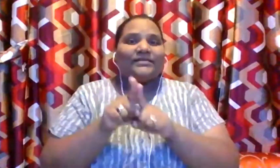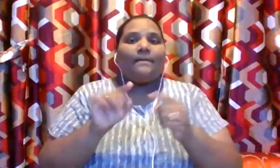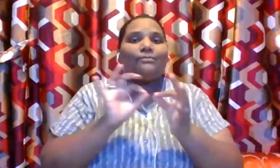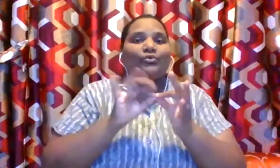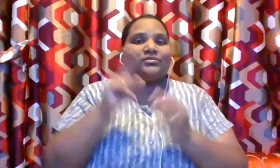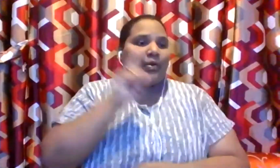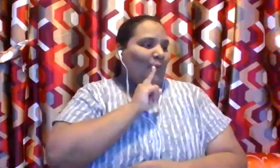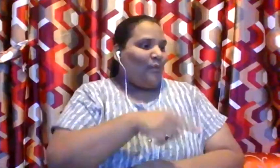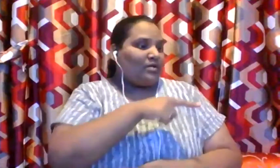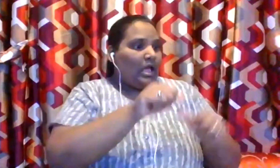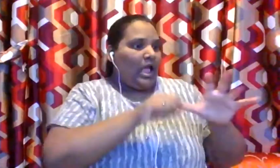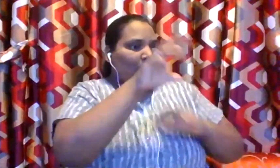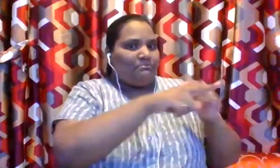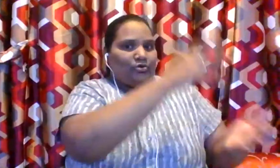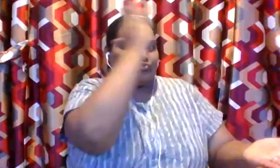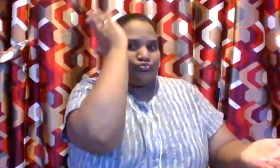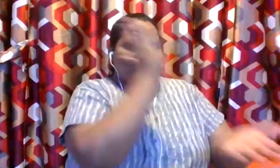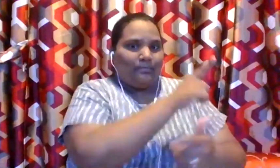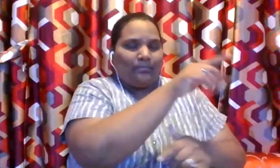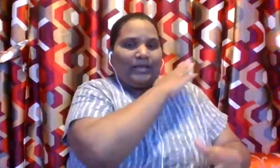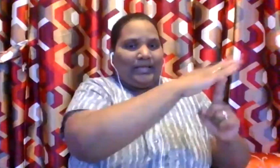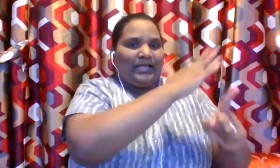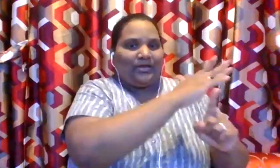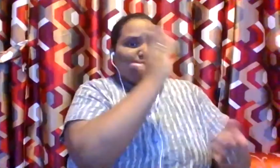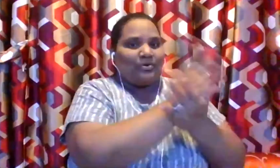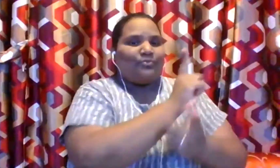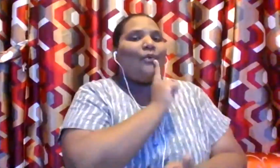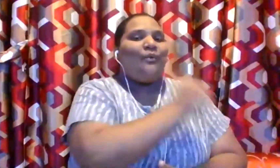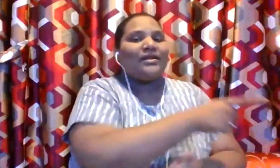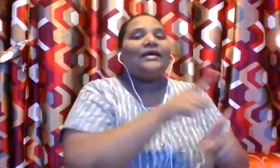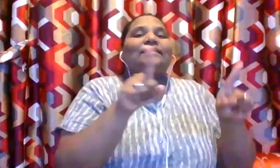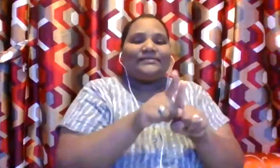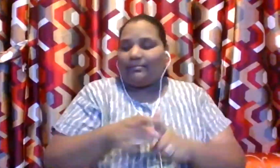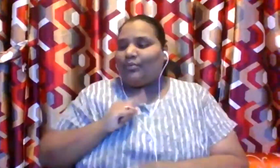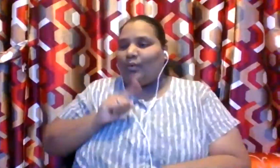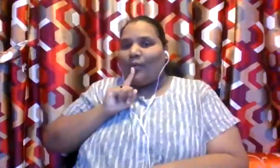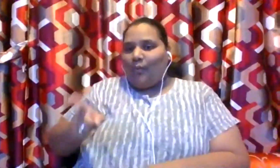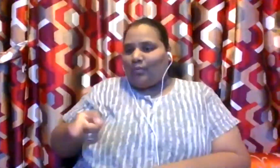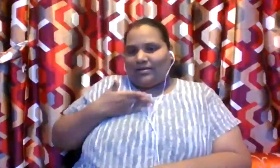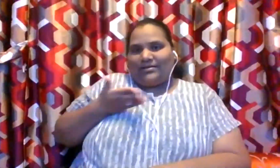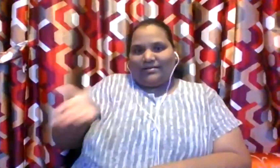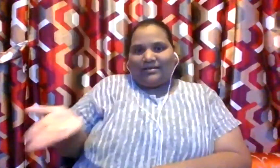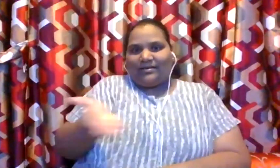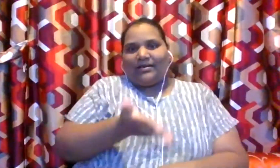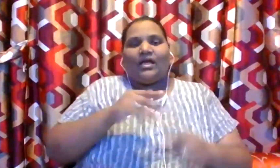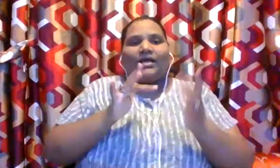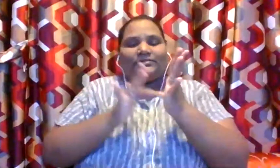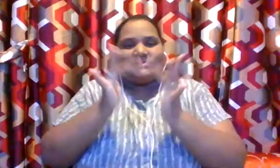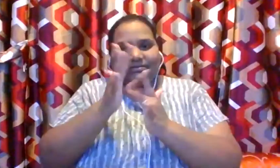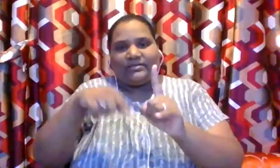wanted to establish karma and importance of karma and non-violence. Similarly, Jesus Christ came with some purpose,